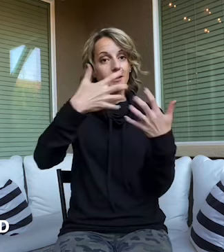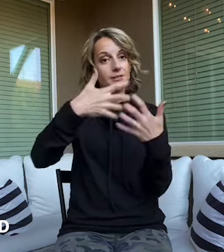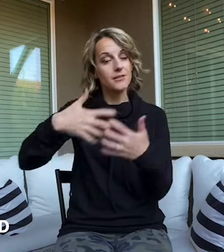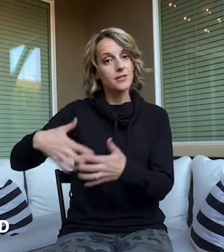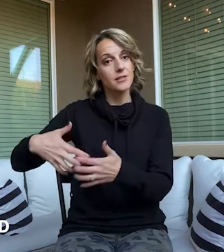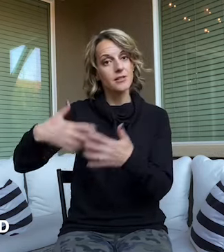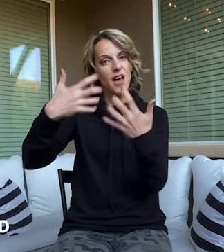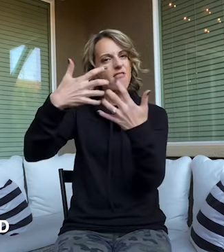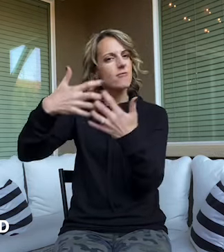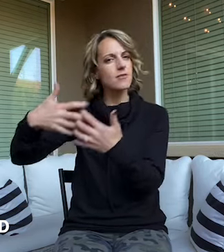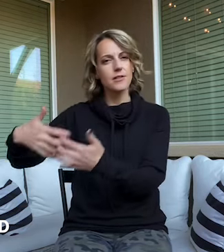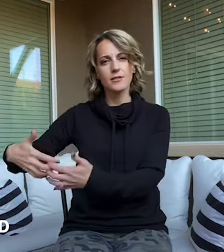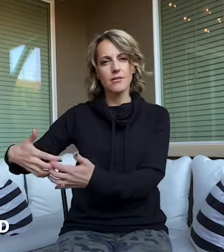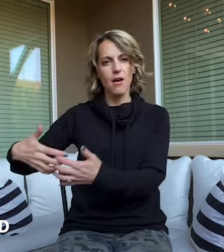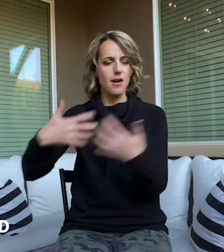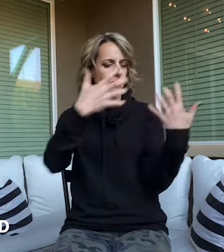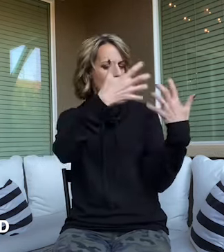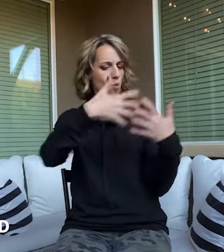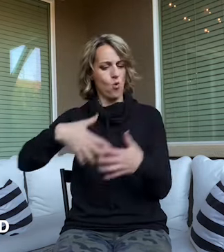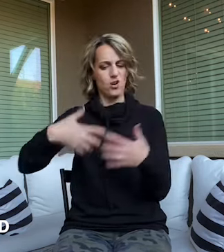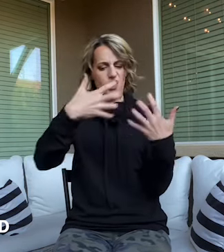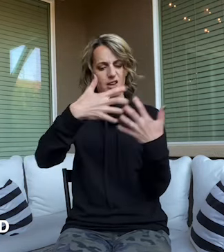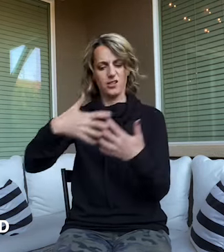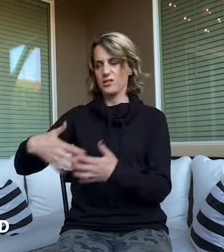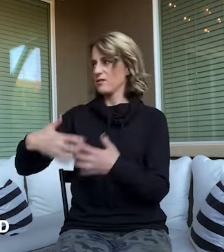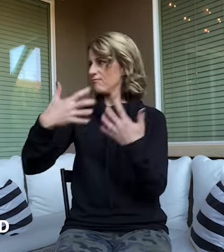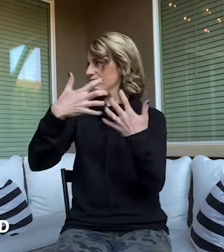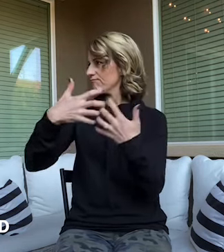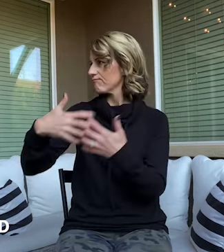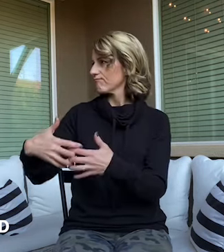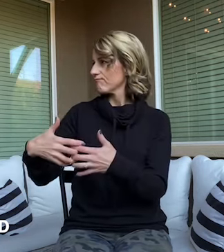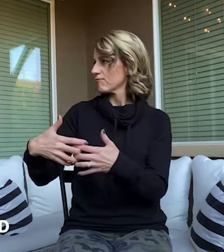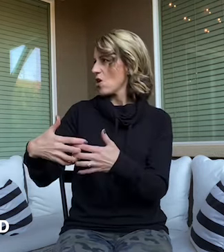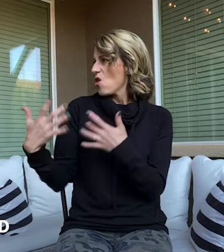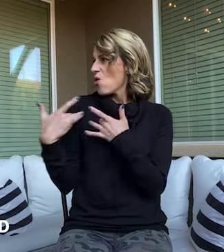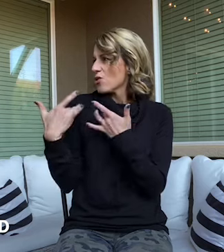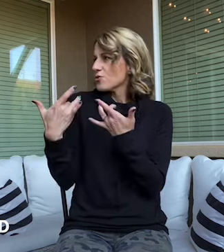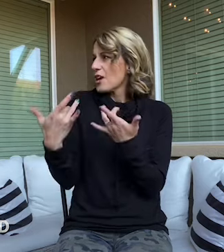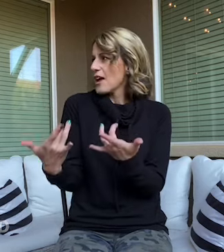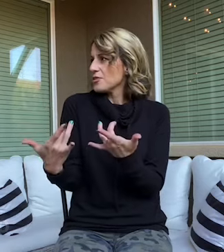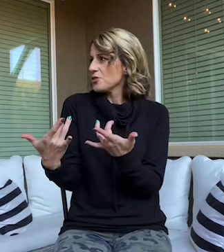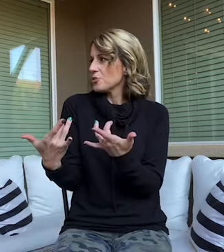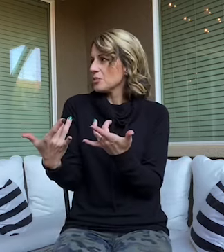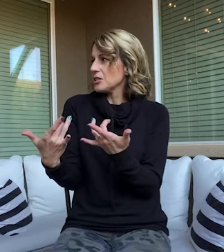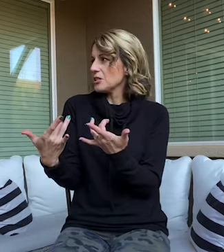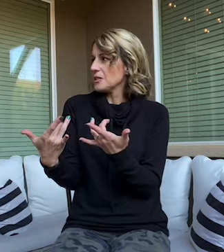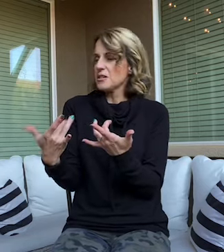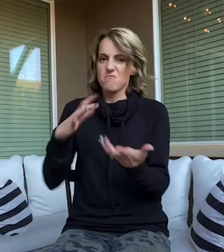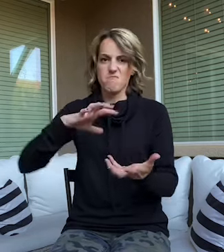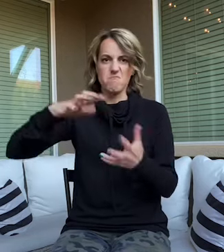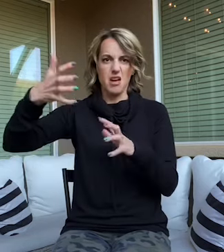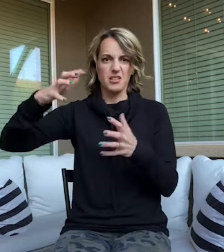organized. Everything's in line, organized. Or you tend to be messy.